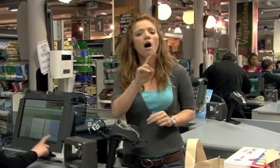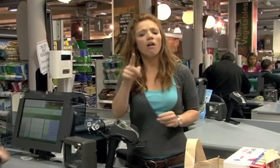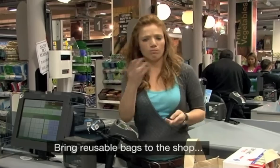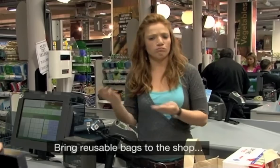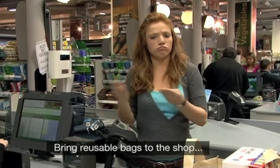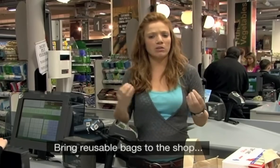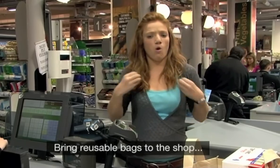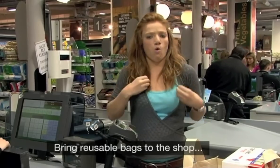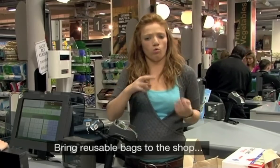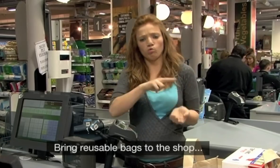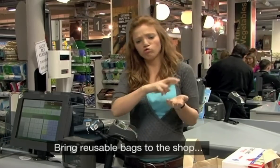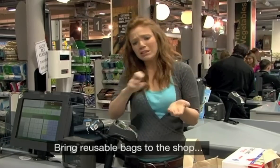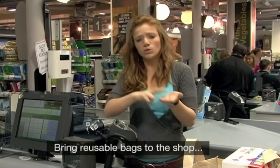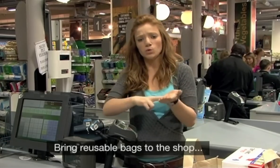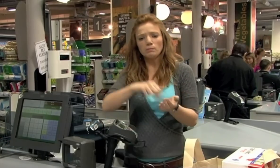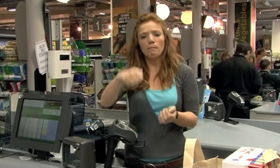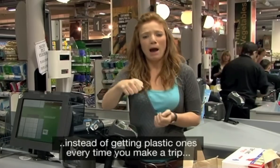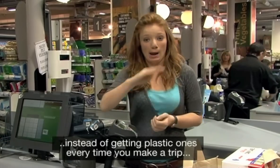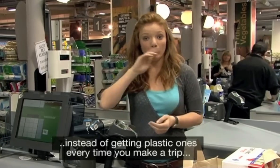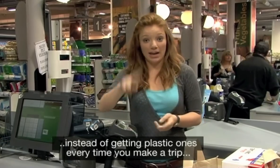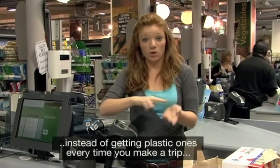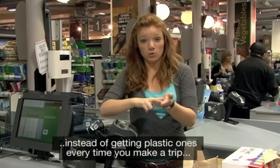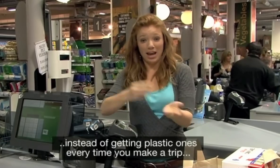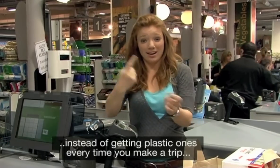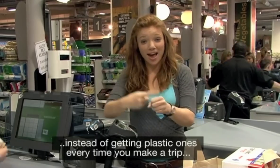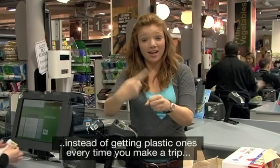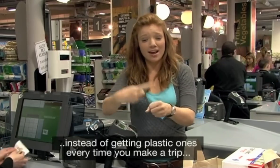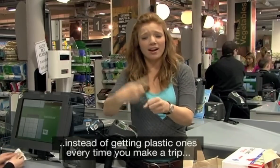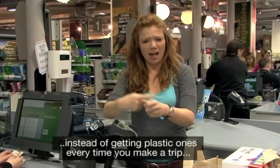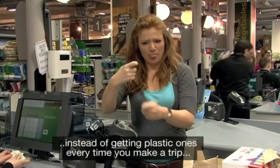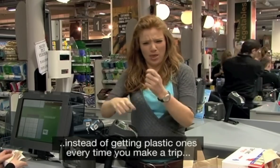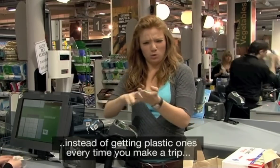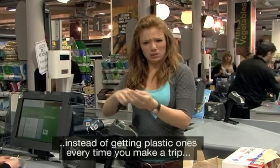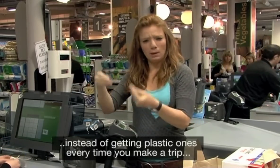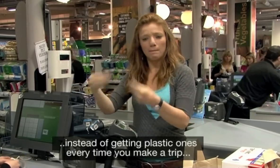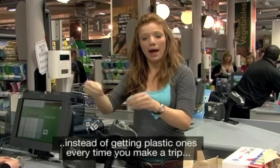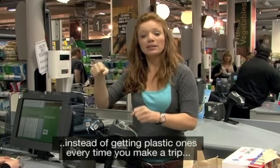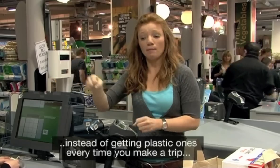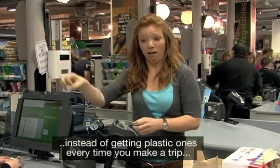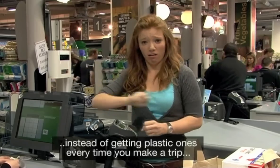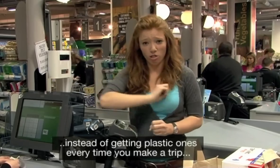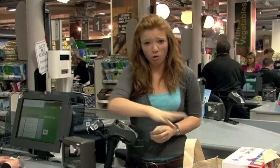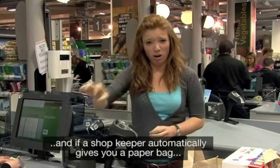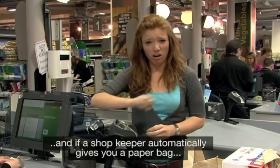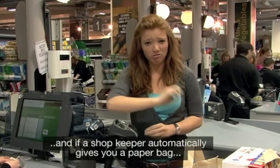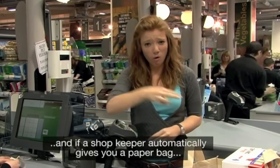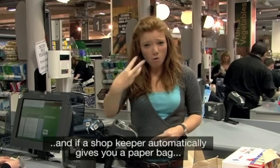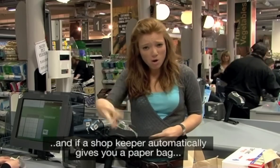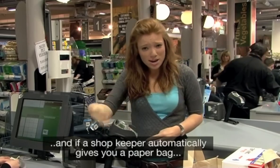Bring reusable bags to the shop instead of getting plastic ones every time you make a trip. And if a